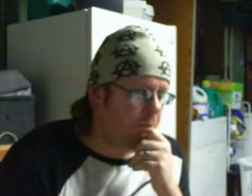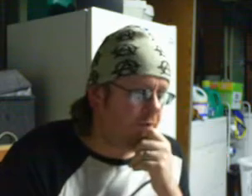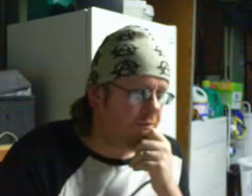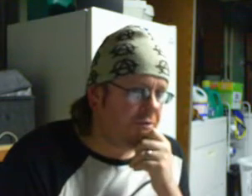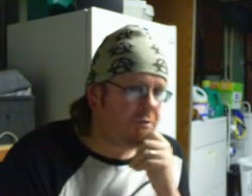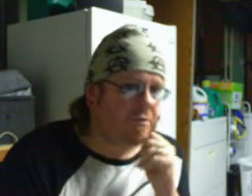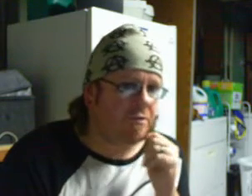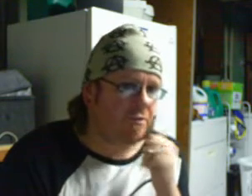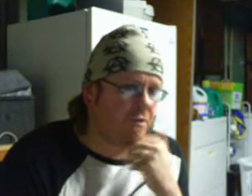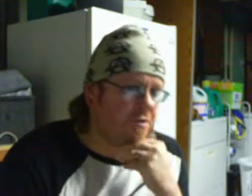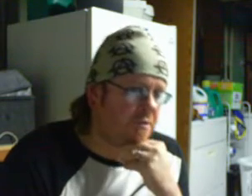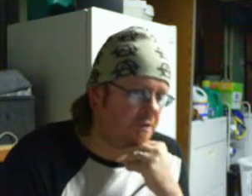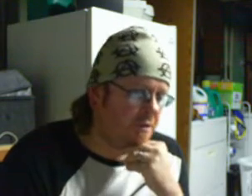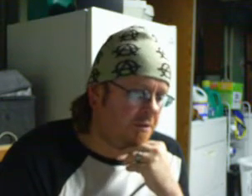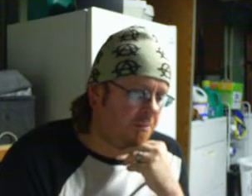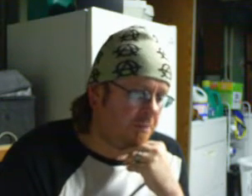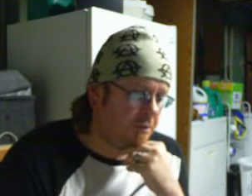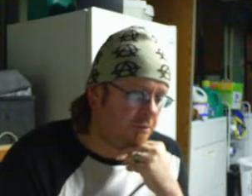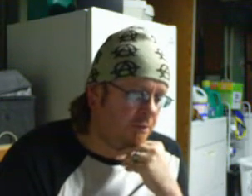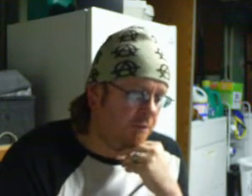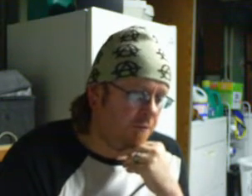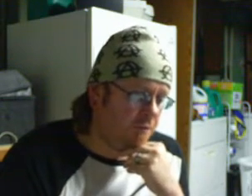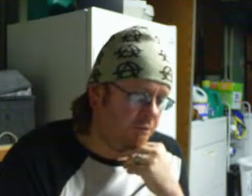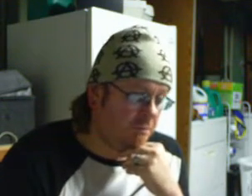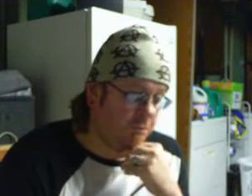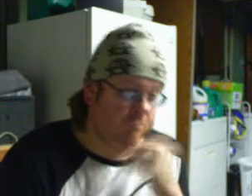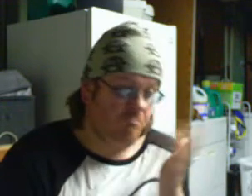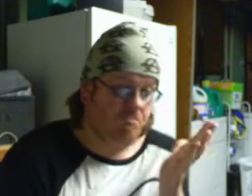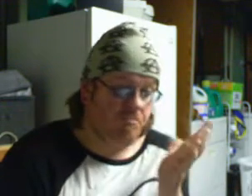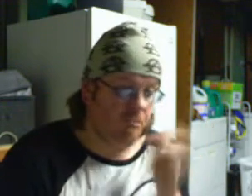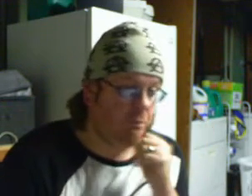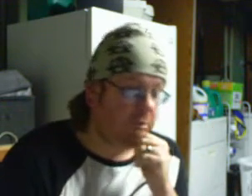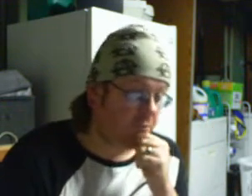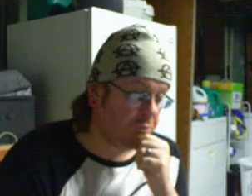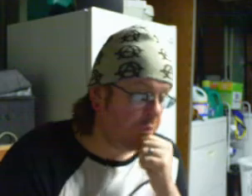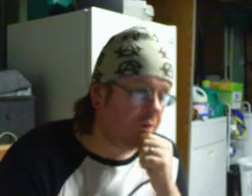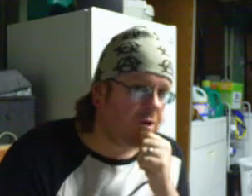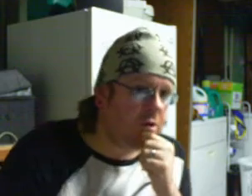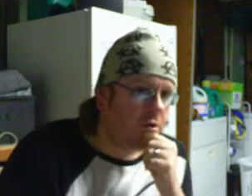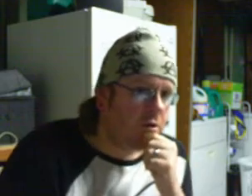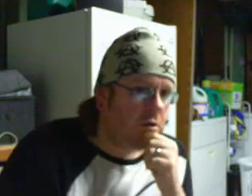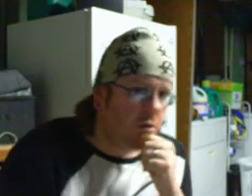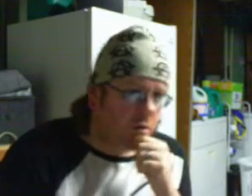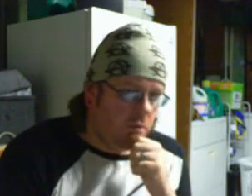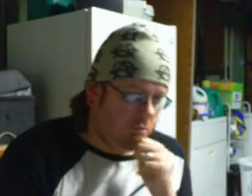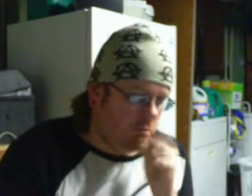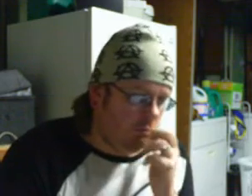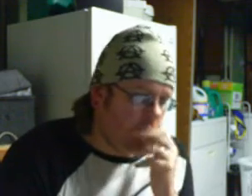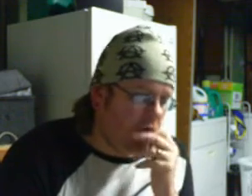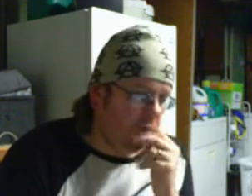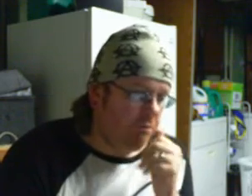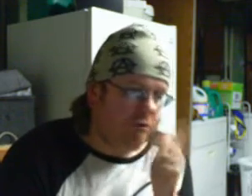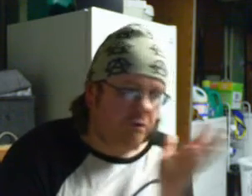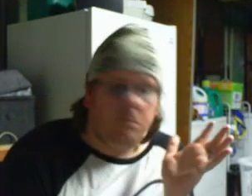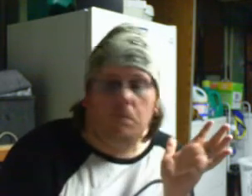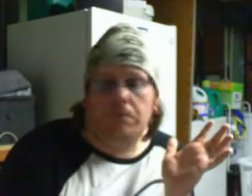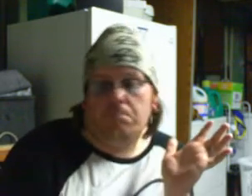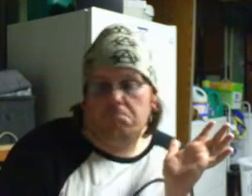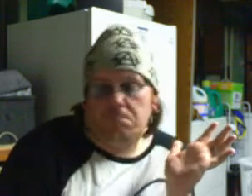apparently used his political office to do whatever he wanted. Which happens